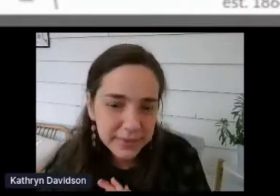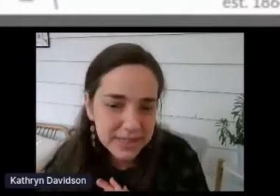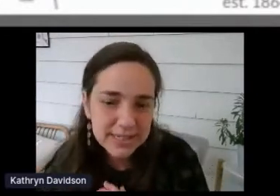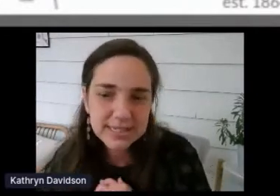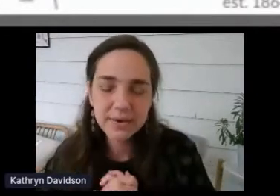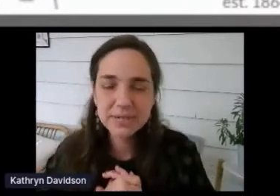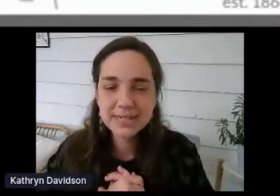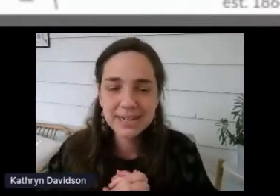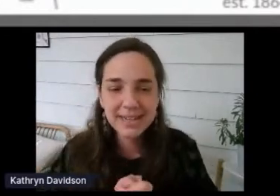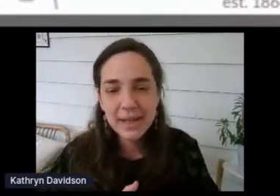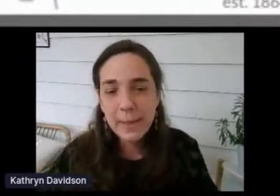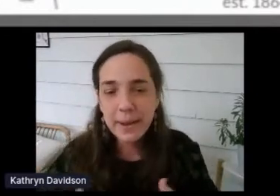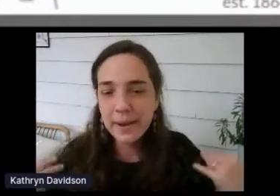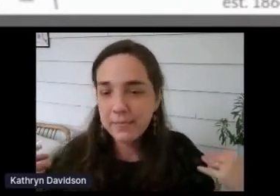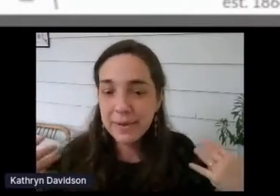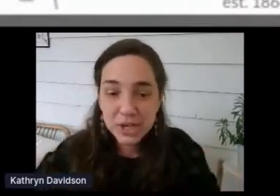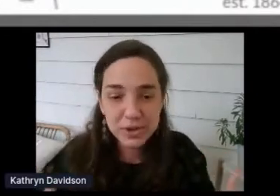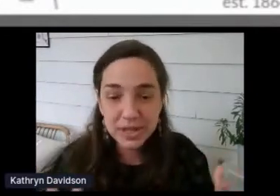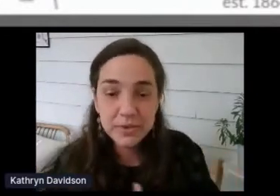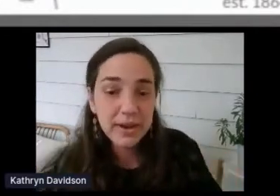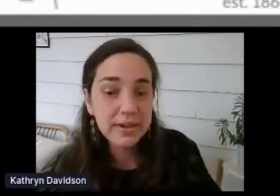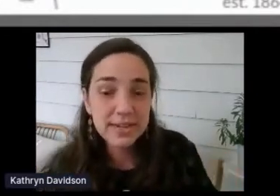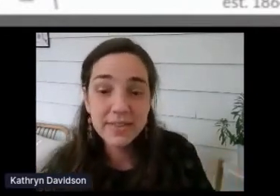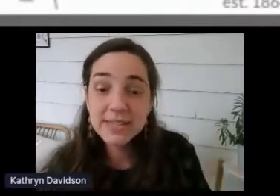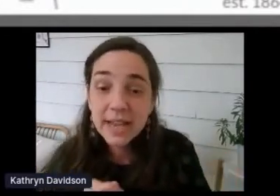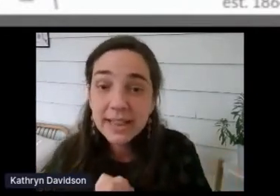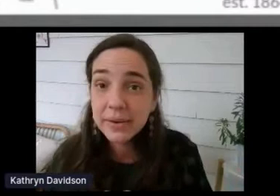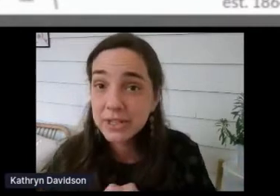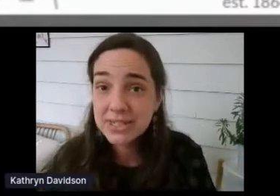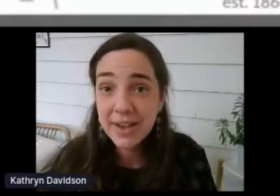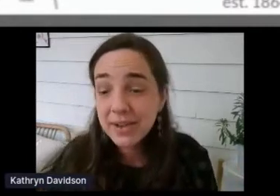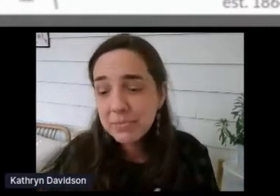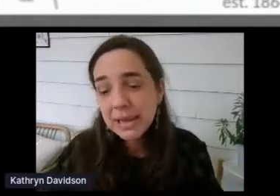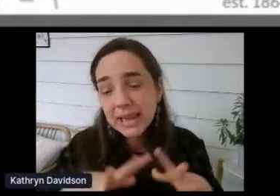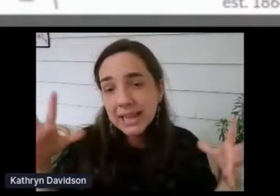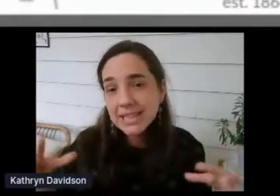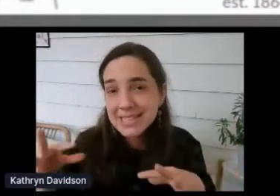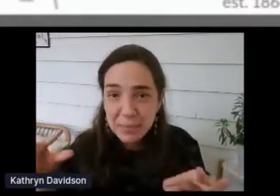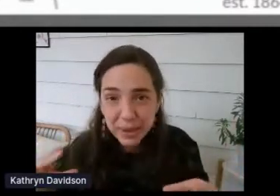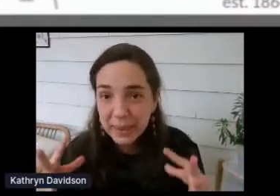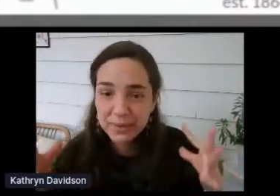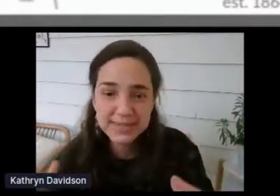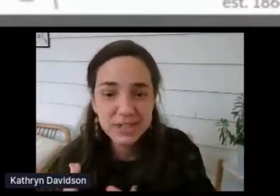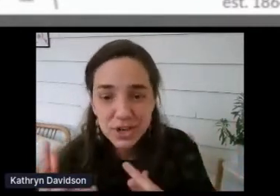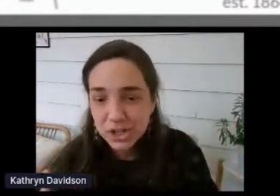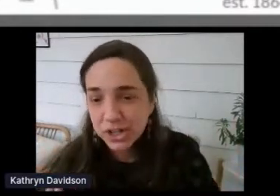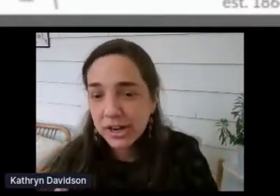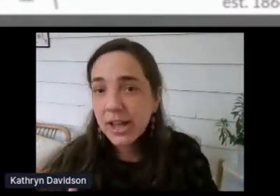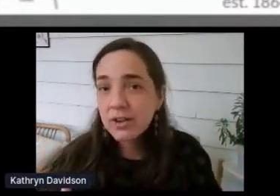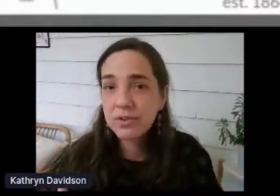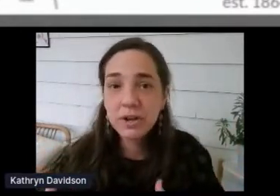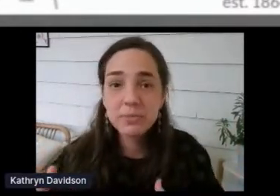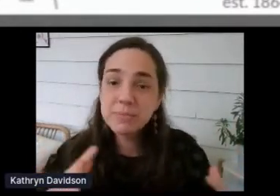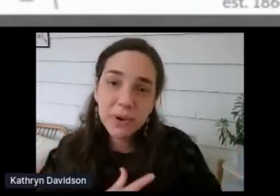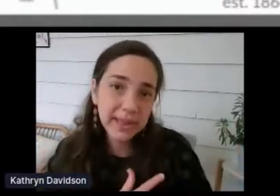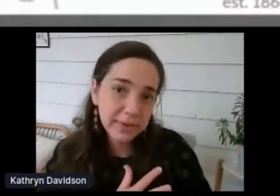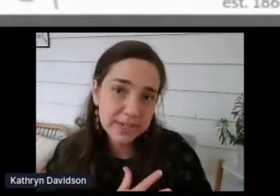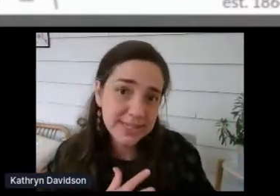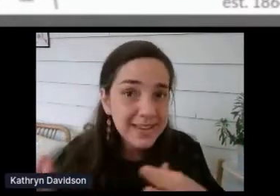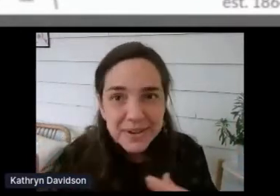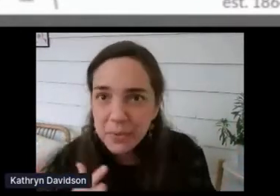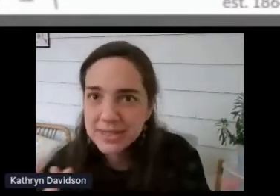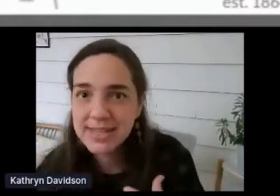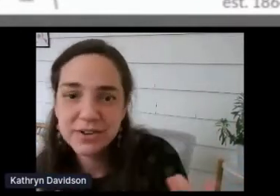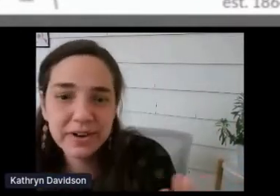sign languages, I want to make sure that you understand that sign languages have completely separate linguistic structure from spoken